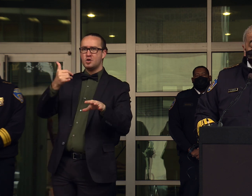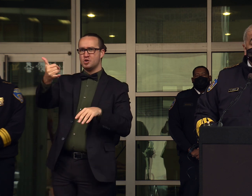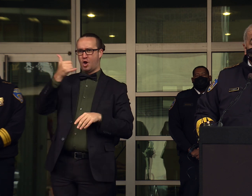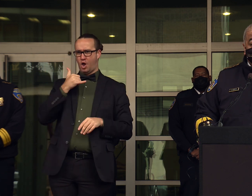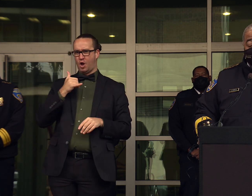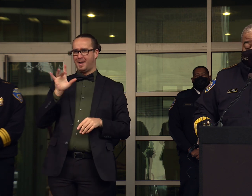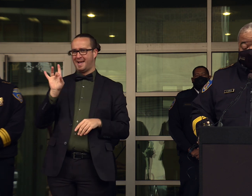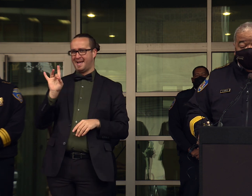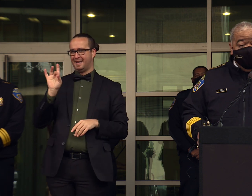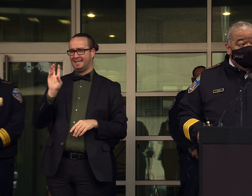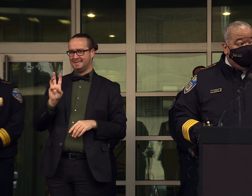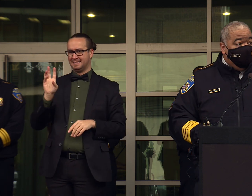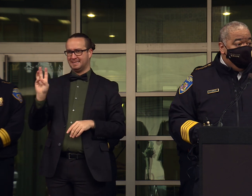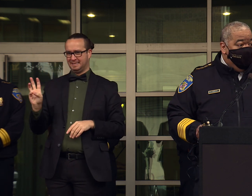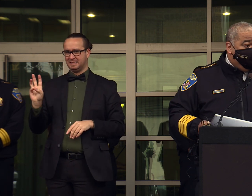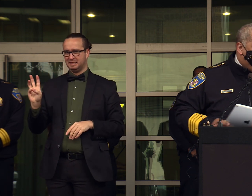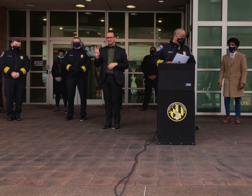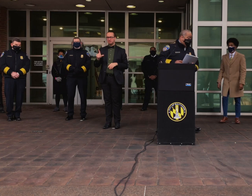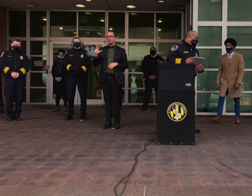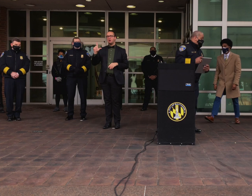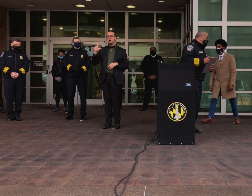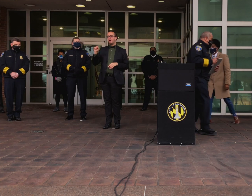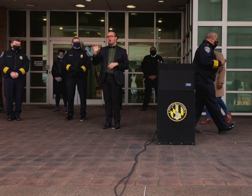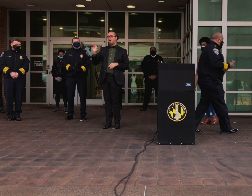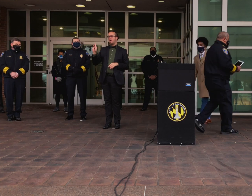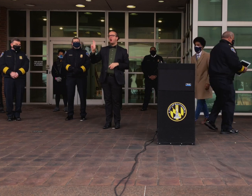1-866-7-LOCK-UP. Thank you, and I turn it back over to our mayor.